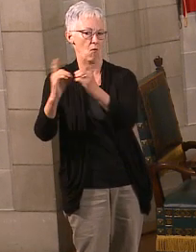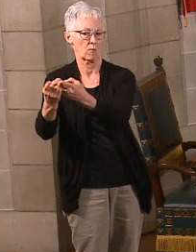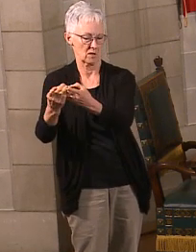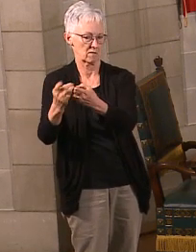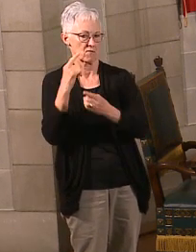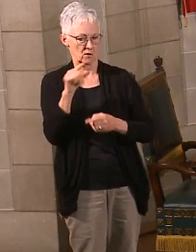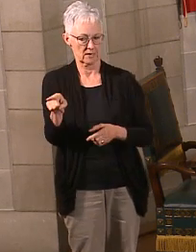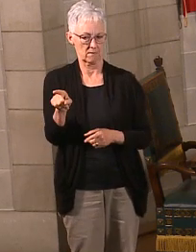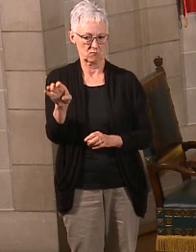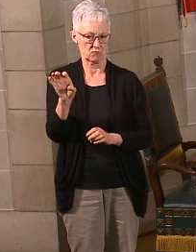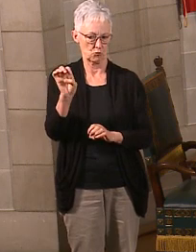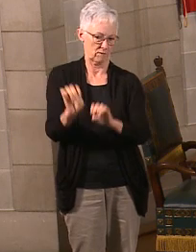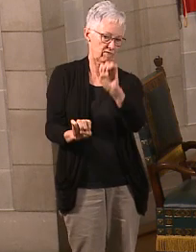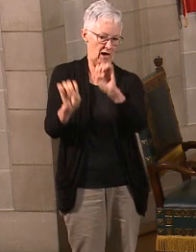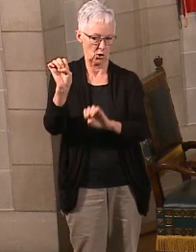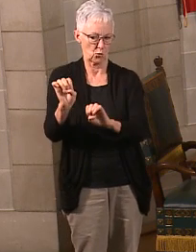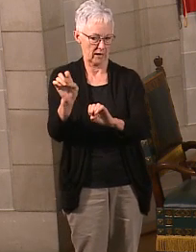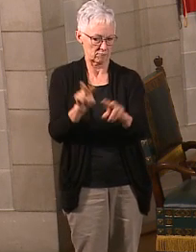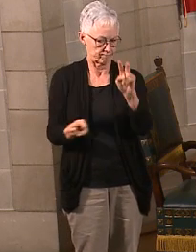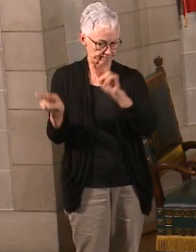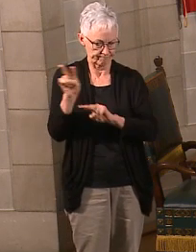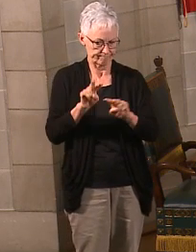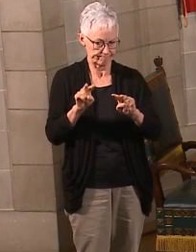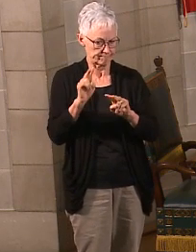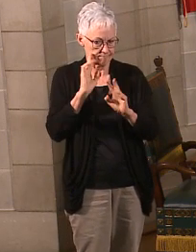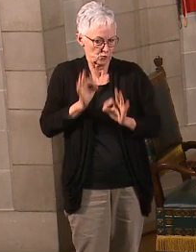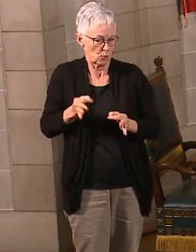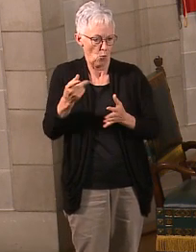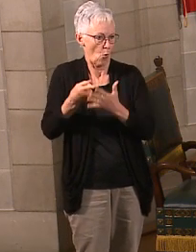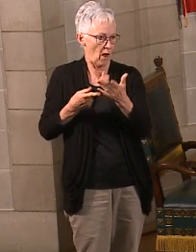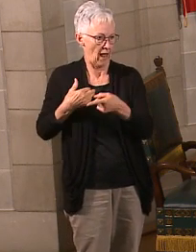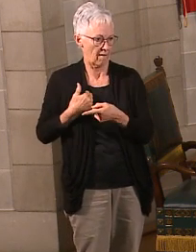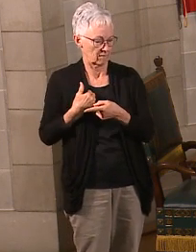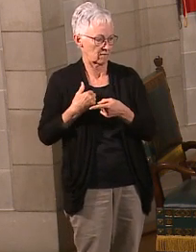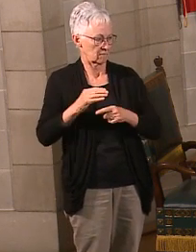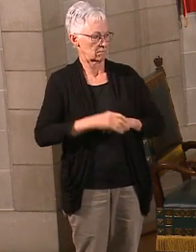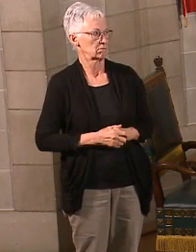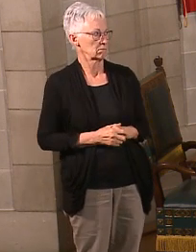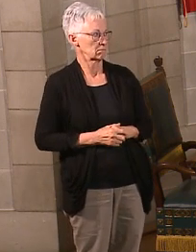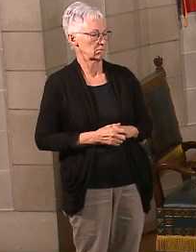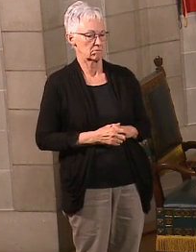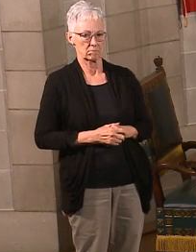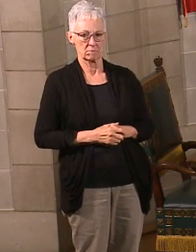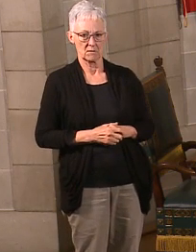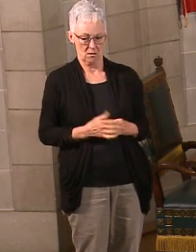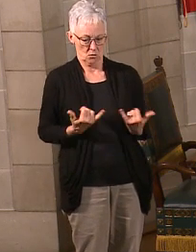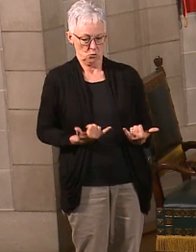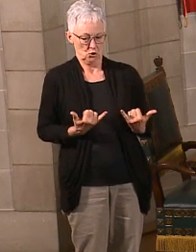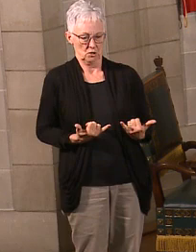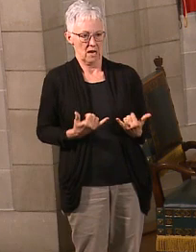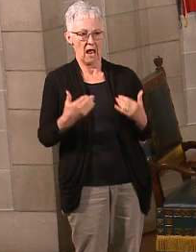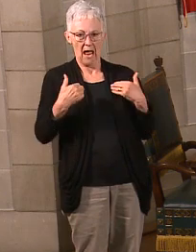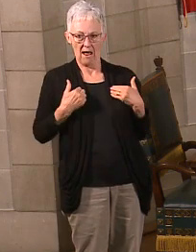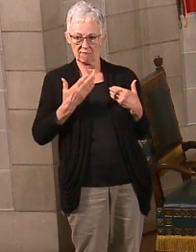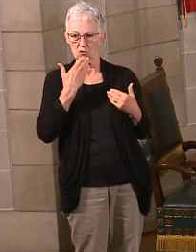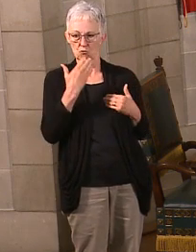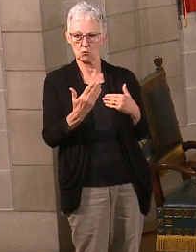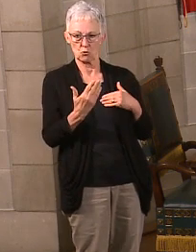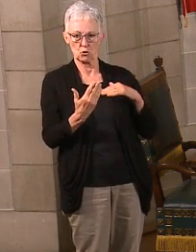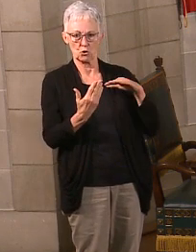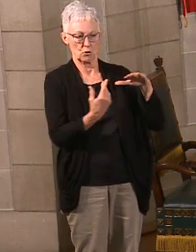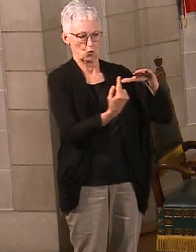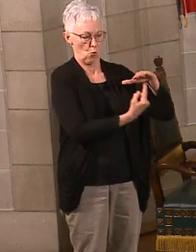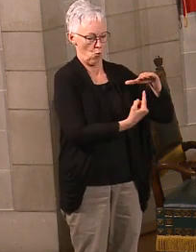We have just finally been able to put together a good solid quarantine approach for new people coming into